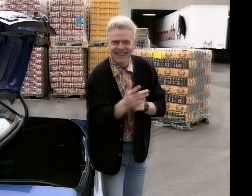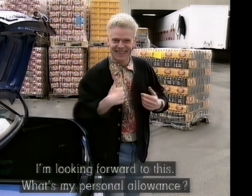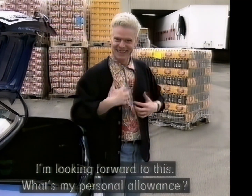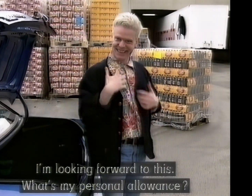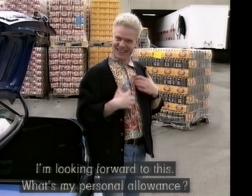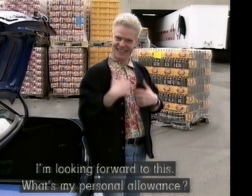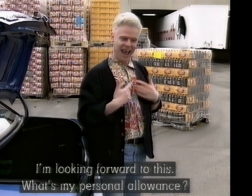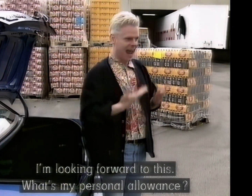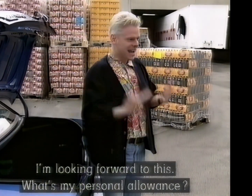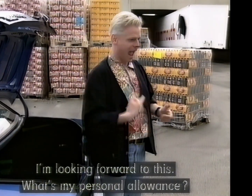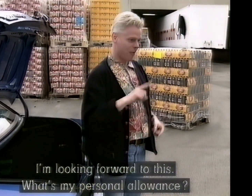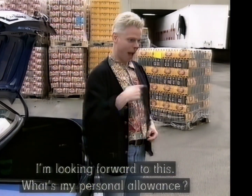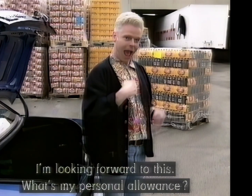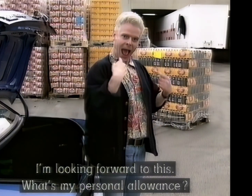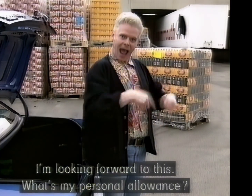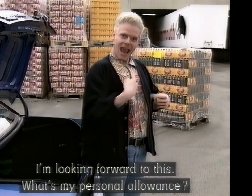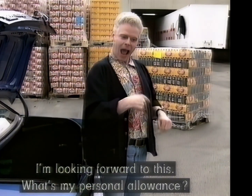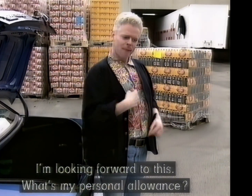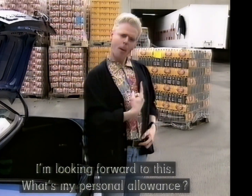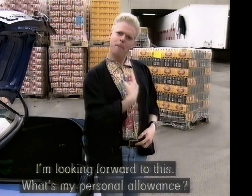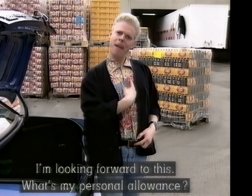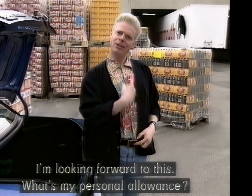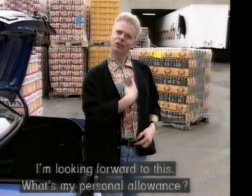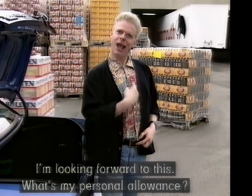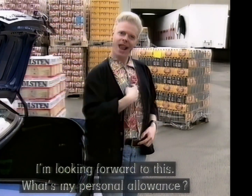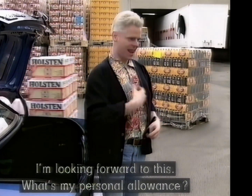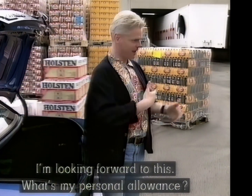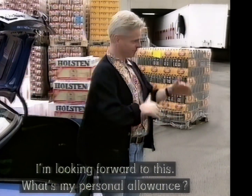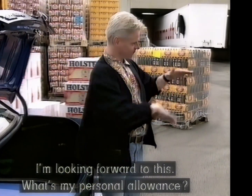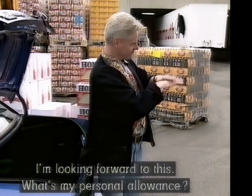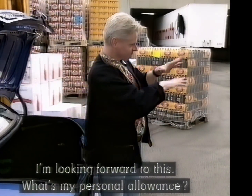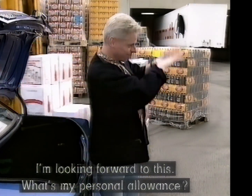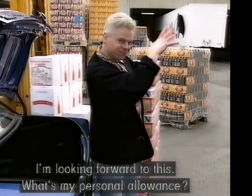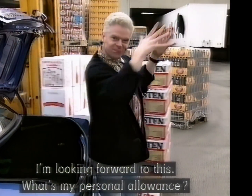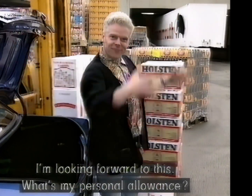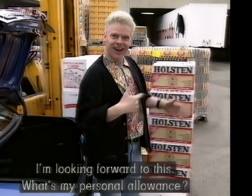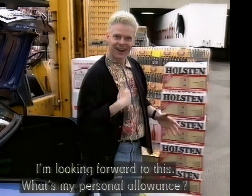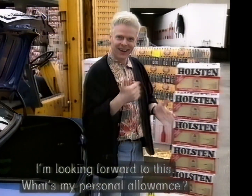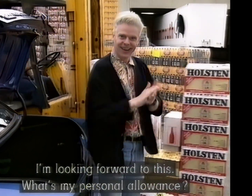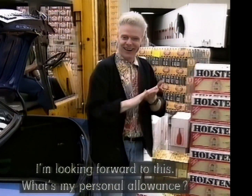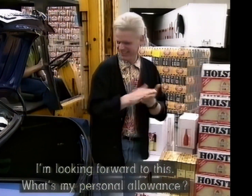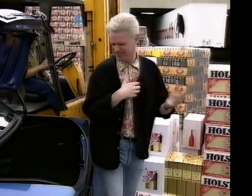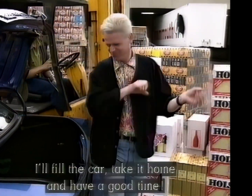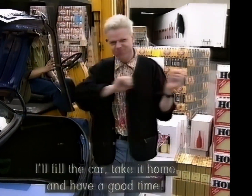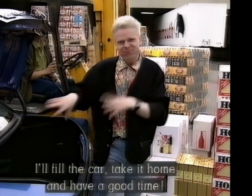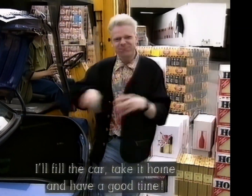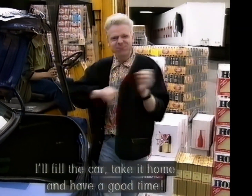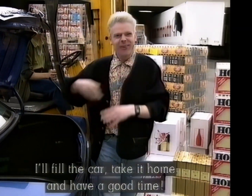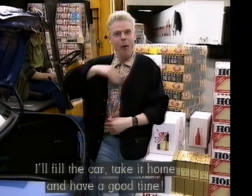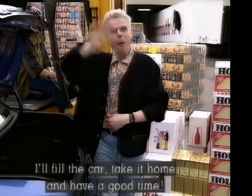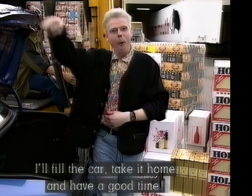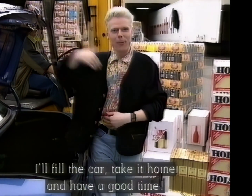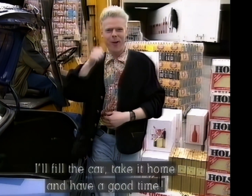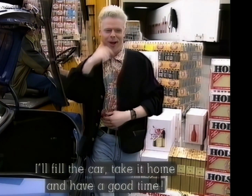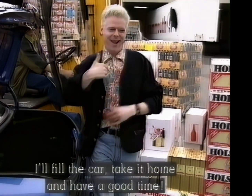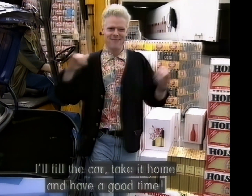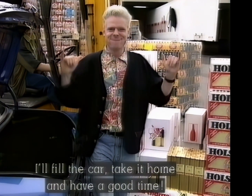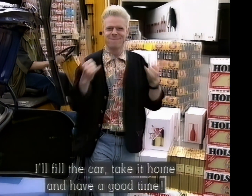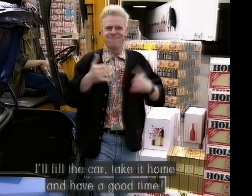Well, I'm looking forward to this. What am I allowed to have, personally, my own allowance, to take back home? I'm going to fill the car up with it and take it home and